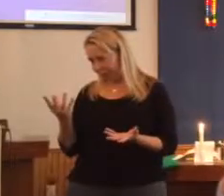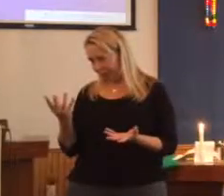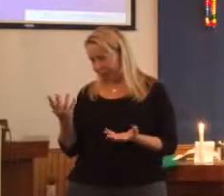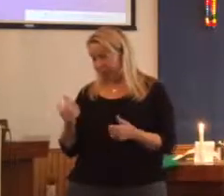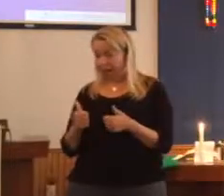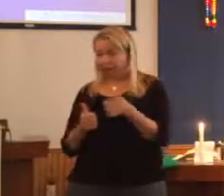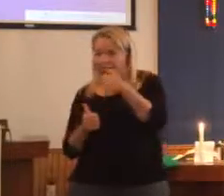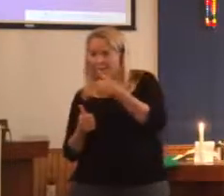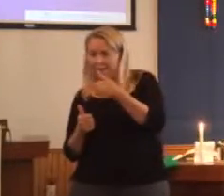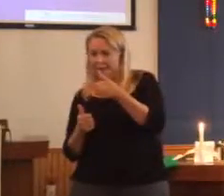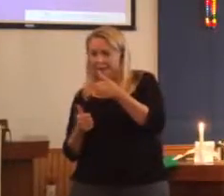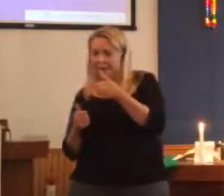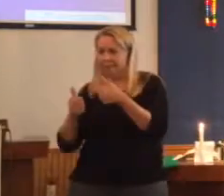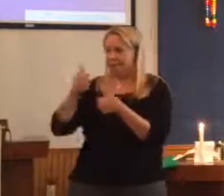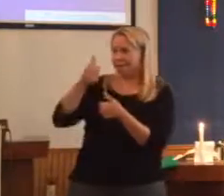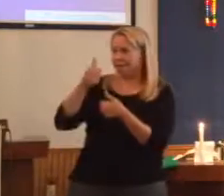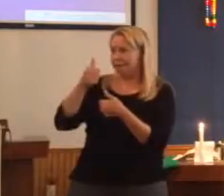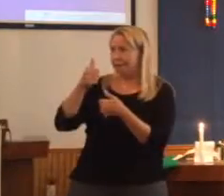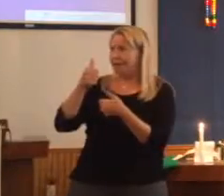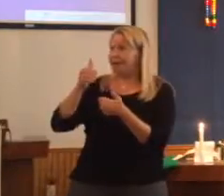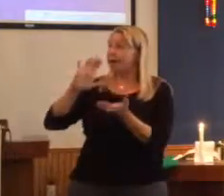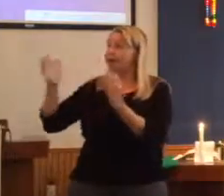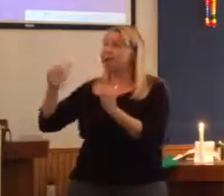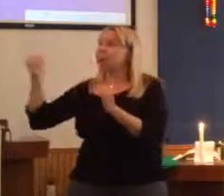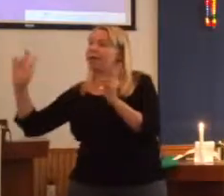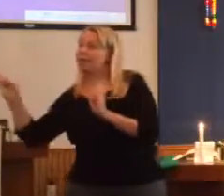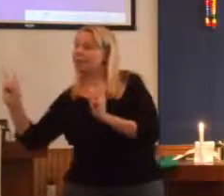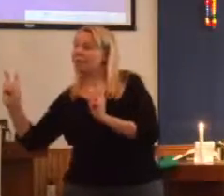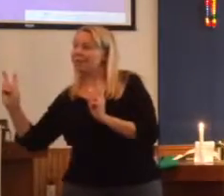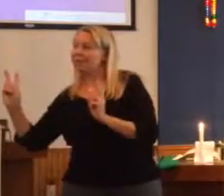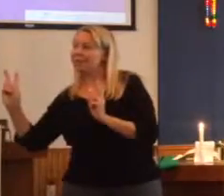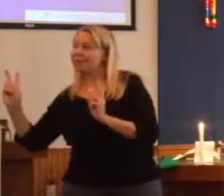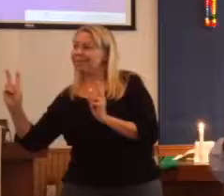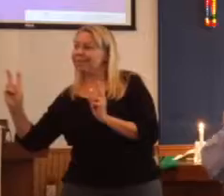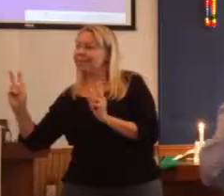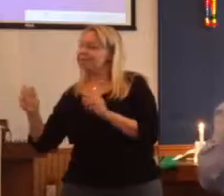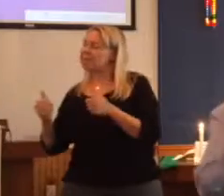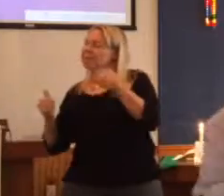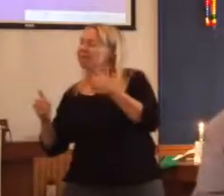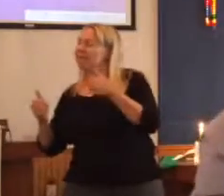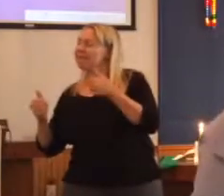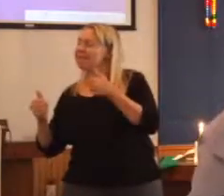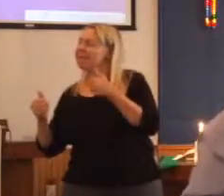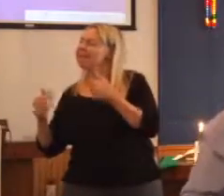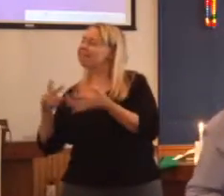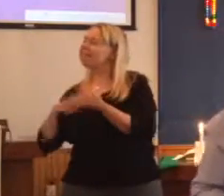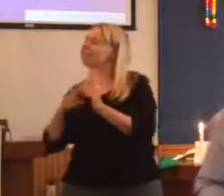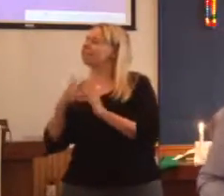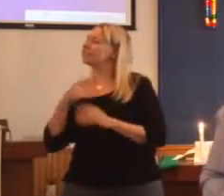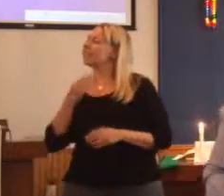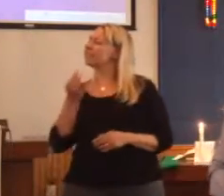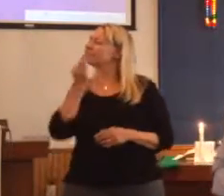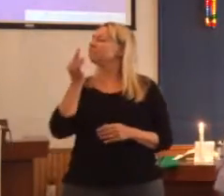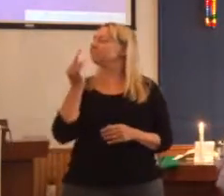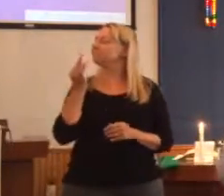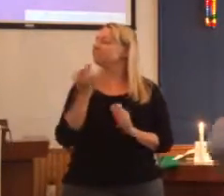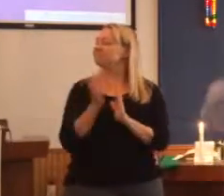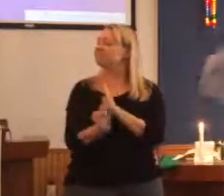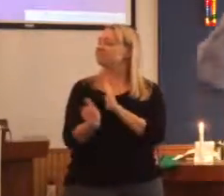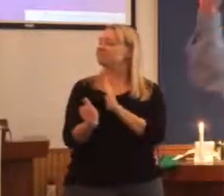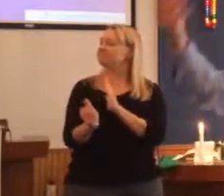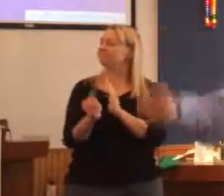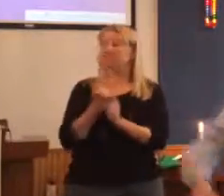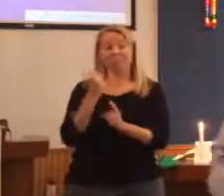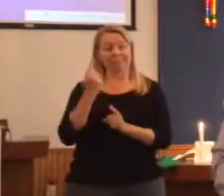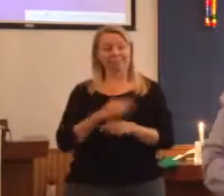money I make in comparison to somebody else. Because that shows how good I am.